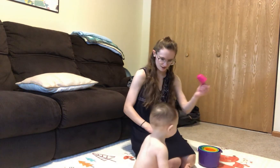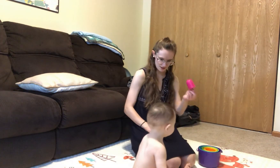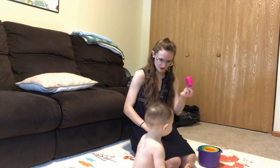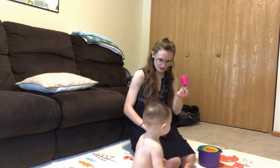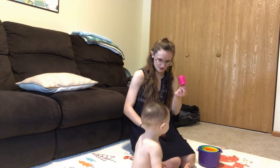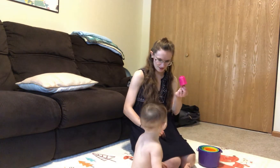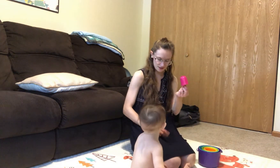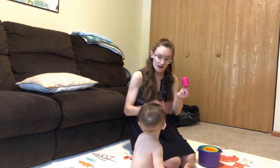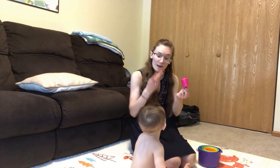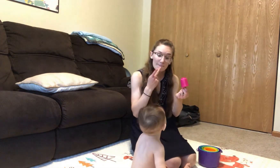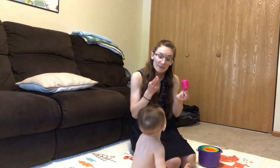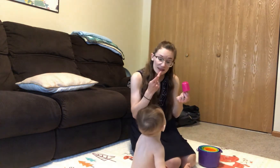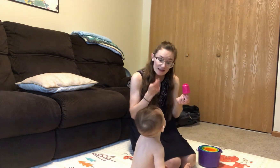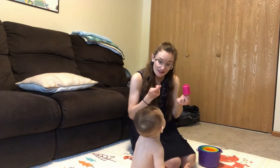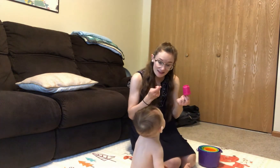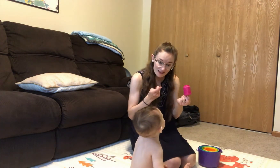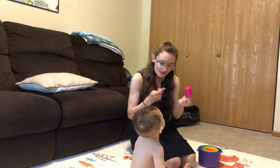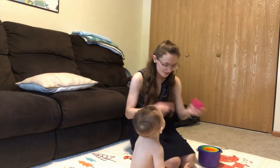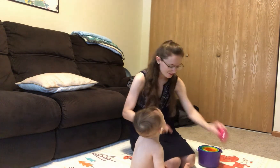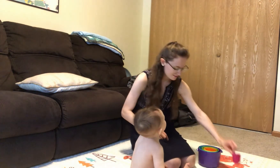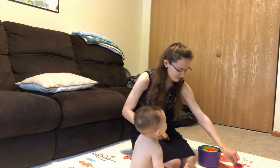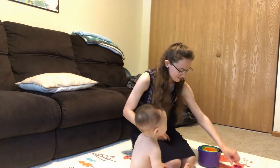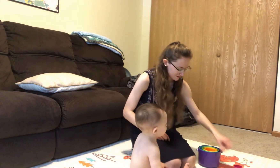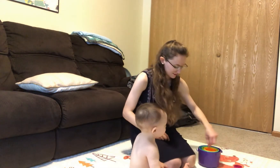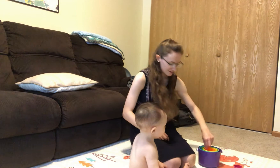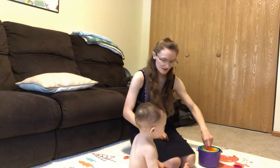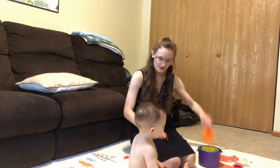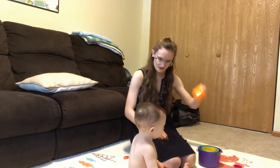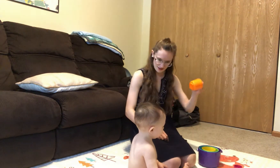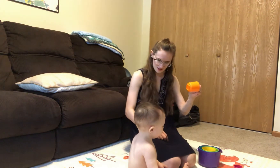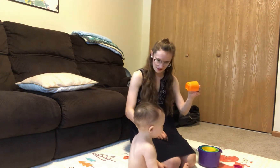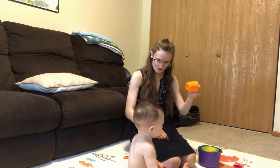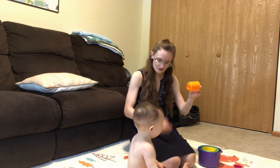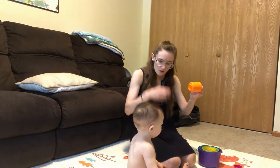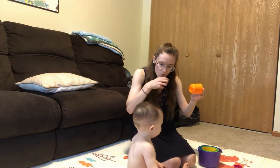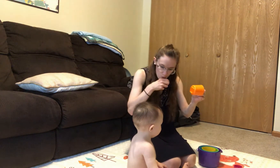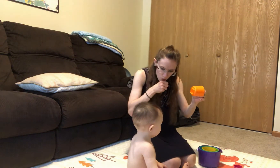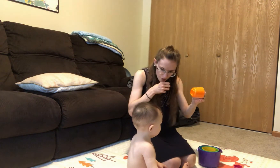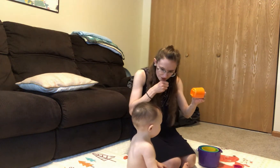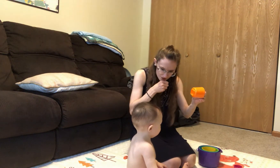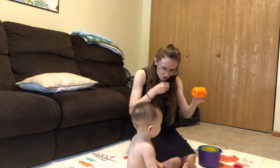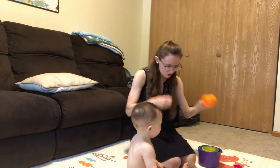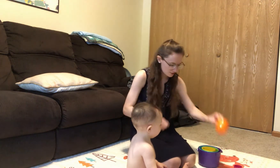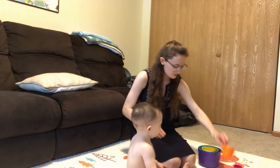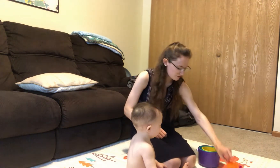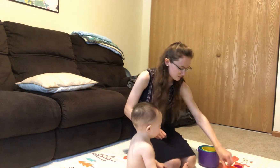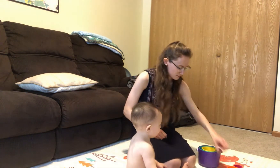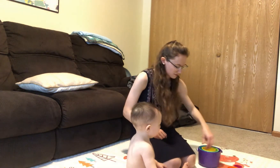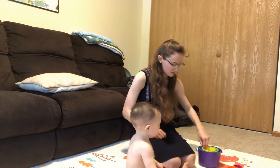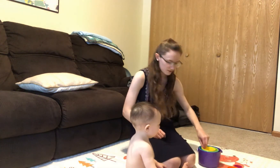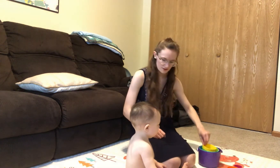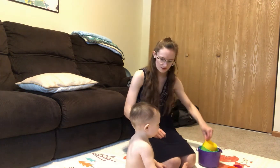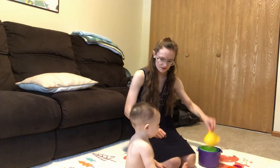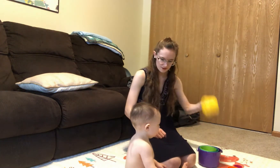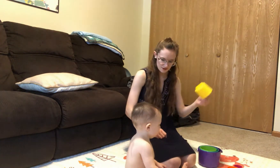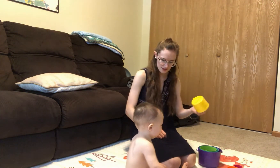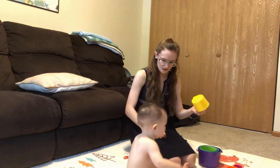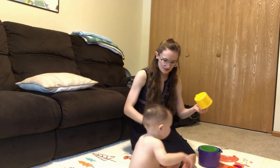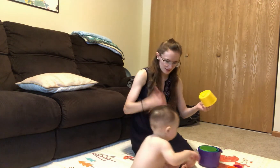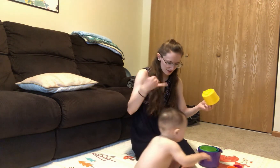else to practice with, those tips like recording yourself practicing in front of a mirror are really gonna help you out. And of course, this isn't specifically a tip,